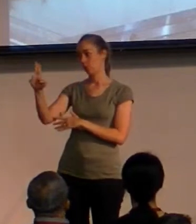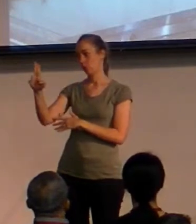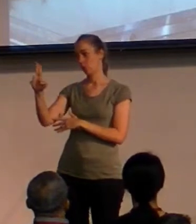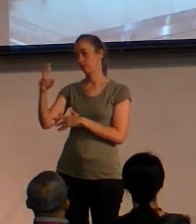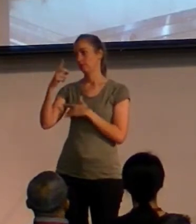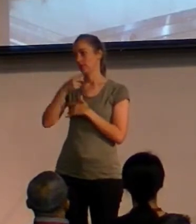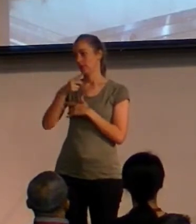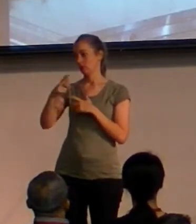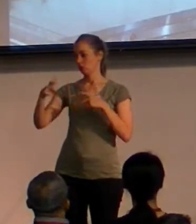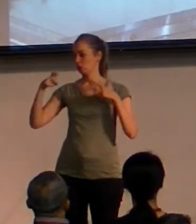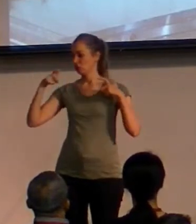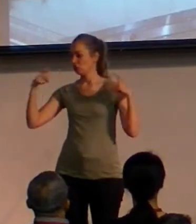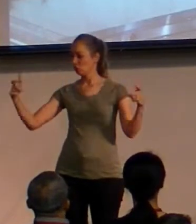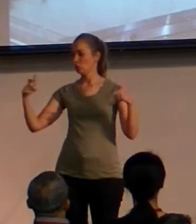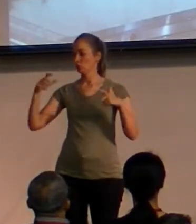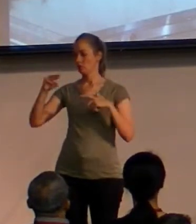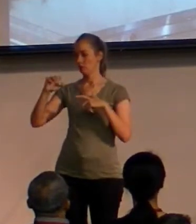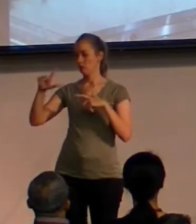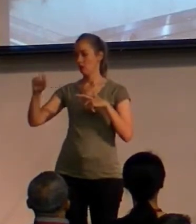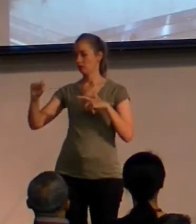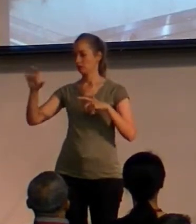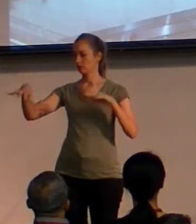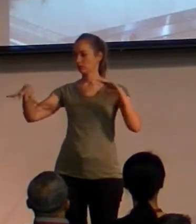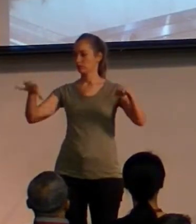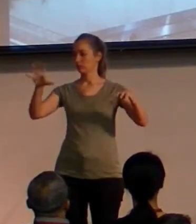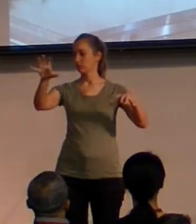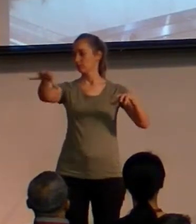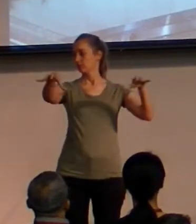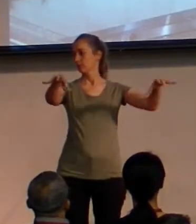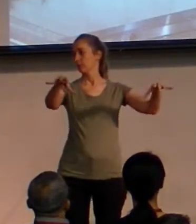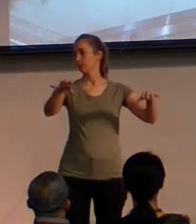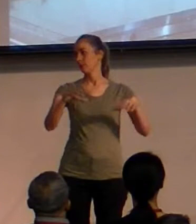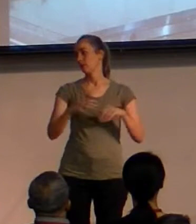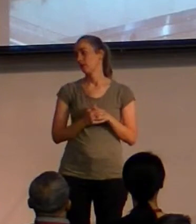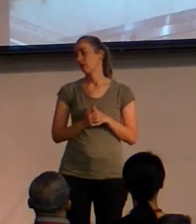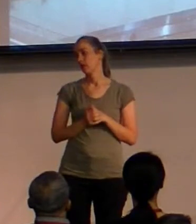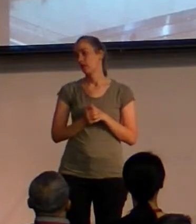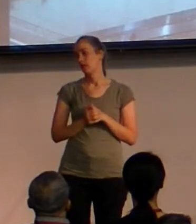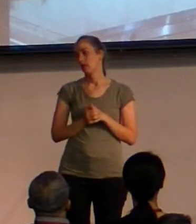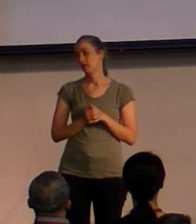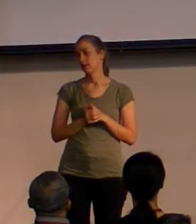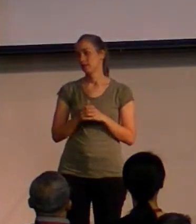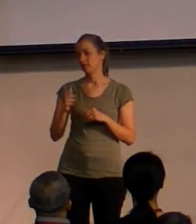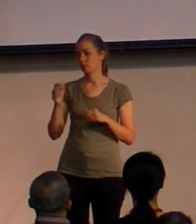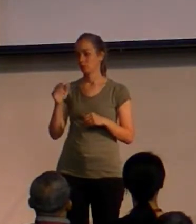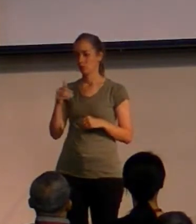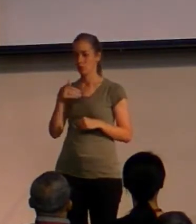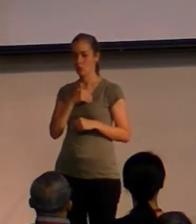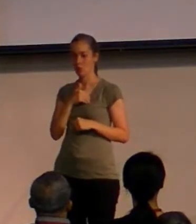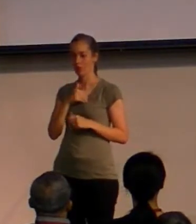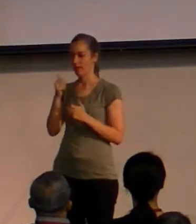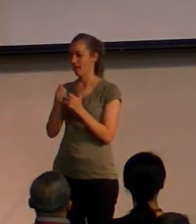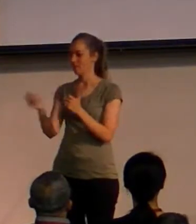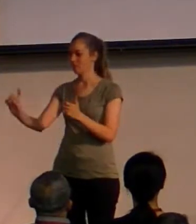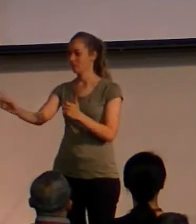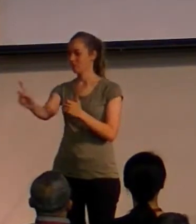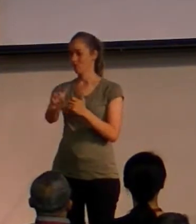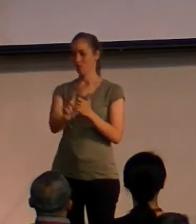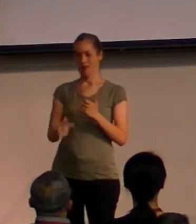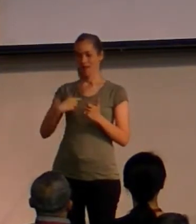Mega malls all over the city, and souls everywhere. I think Jesus would like that.